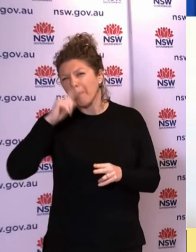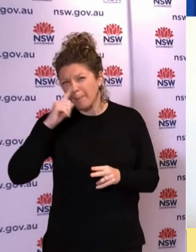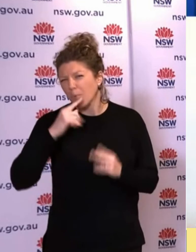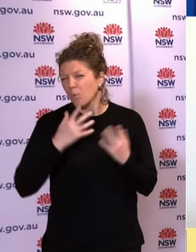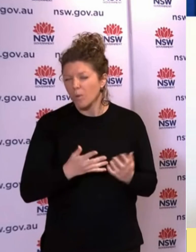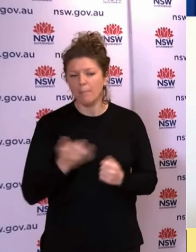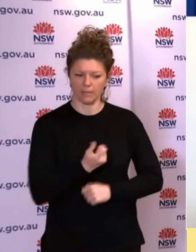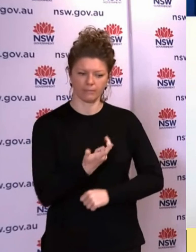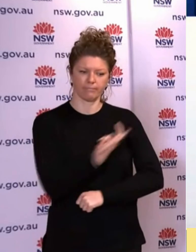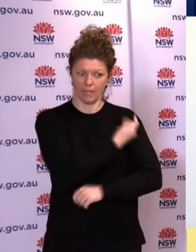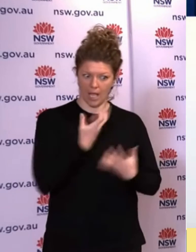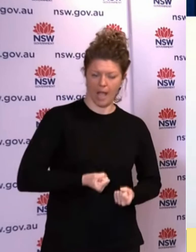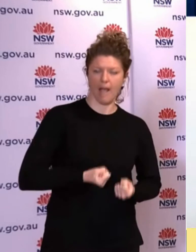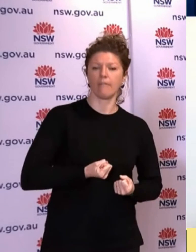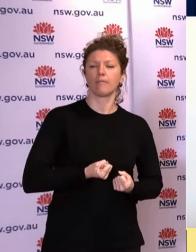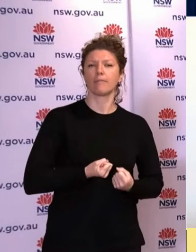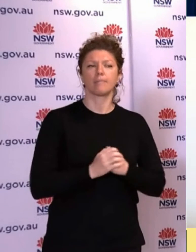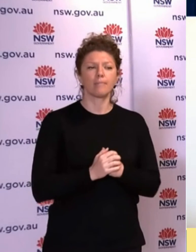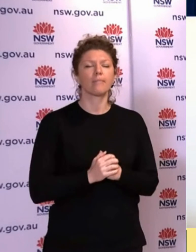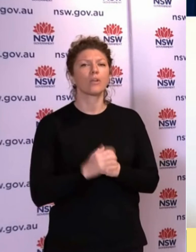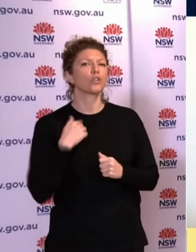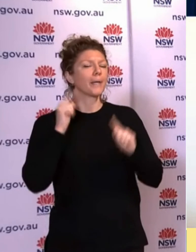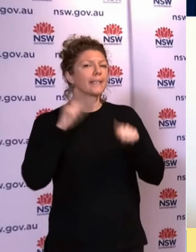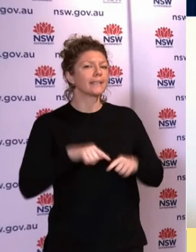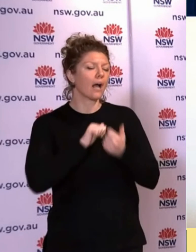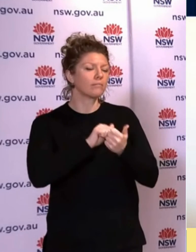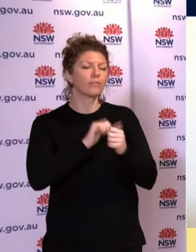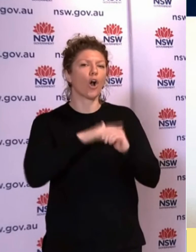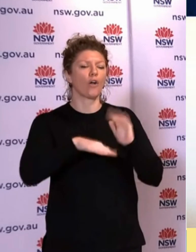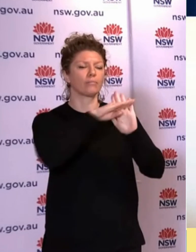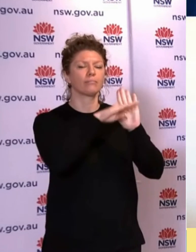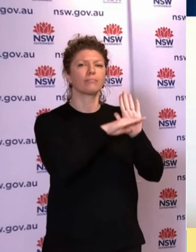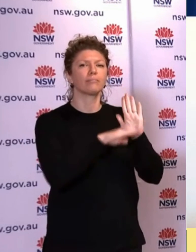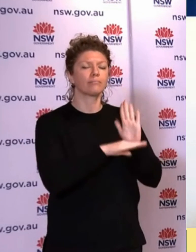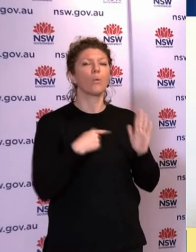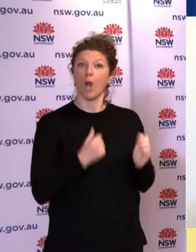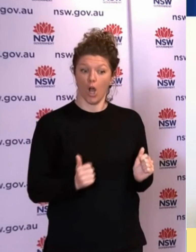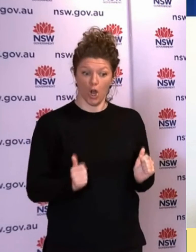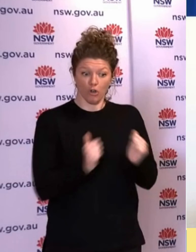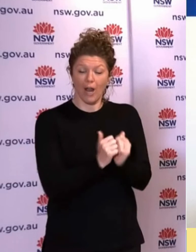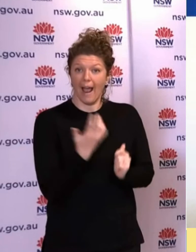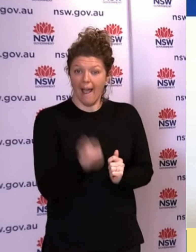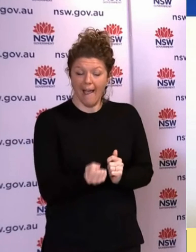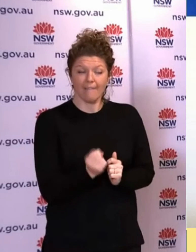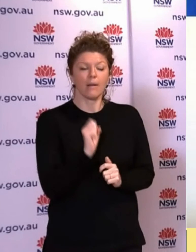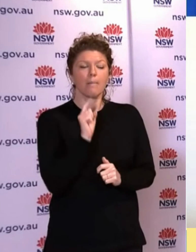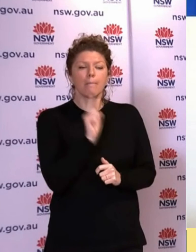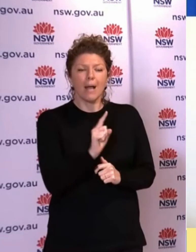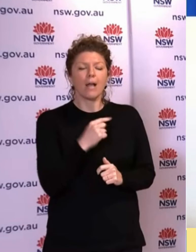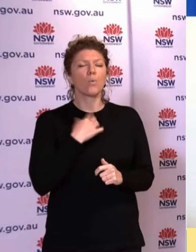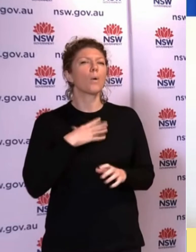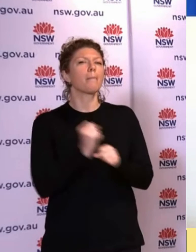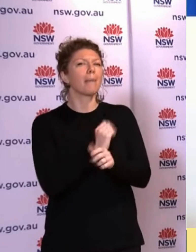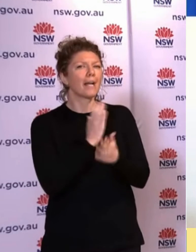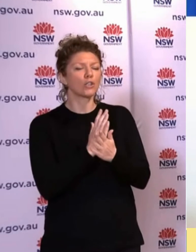and one territory, on the orders that are necessary. We've agreed to do it, but we've got to try